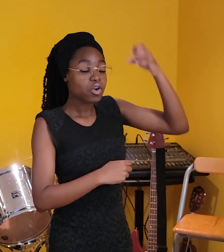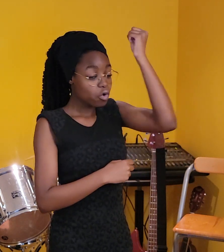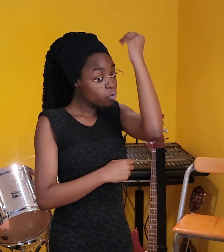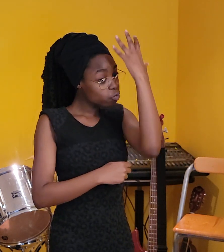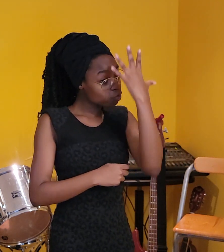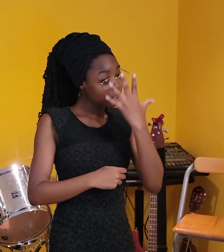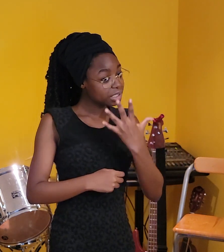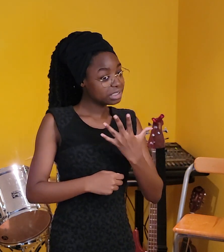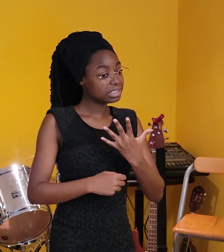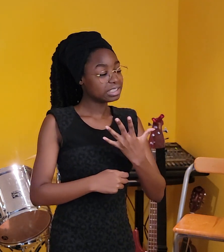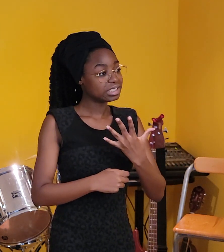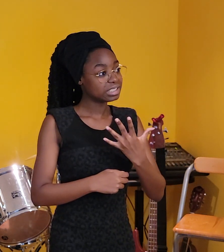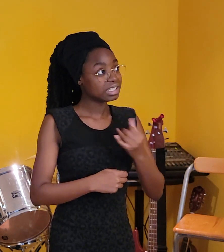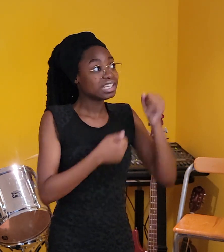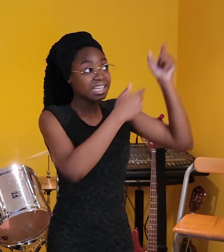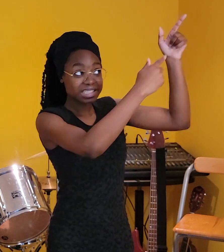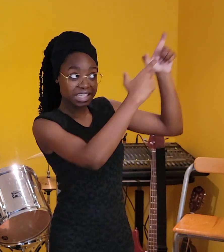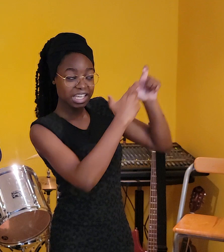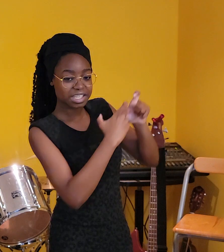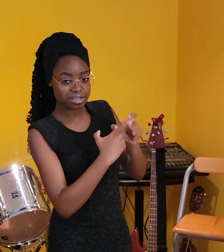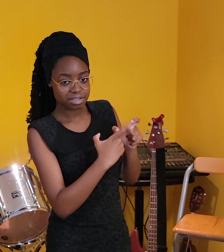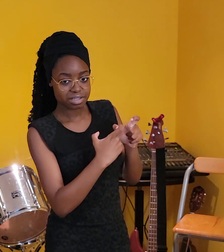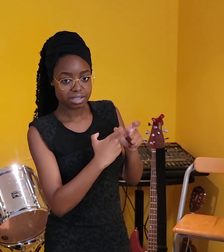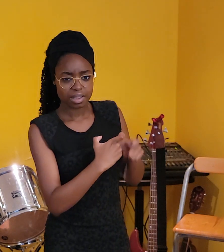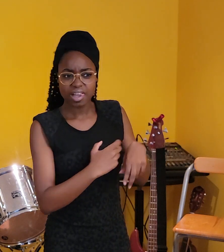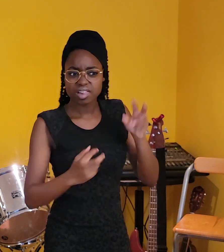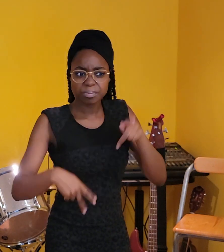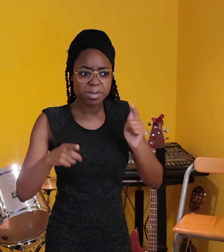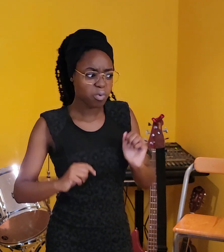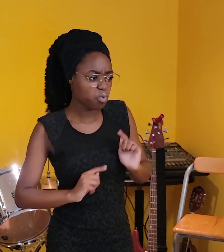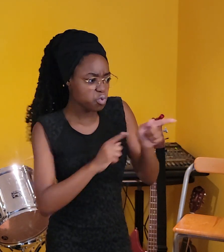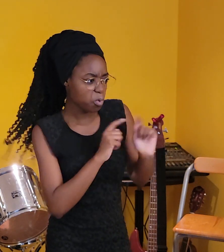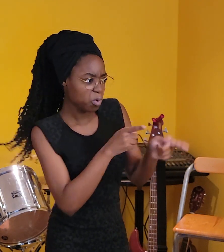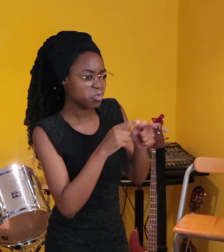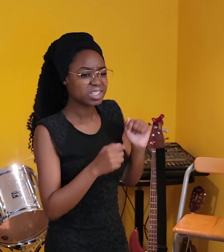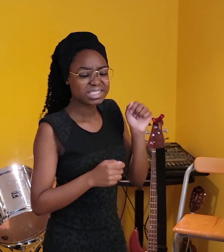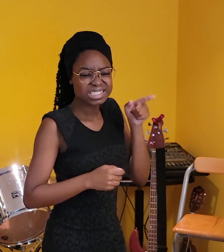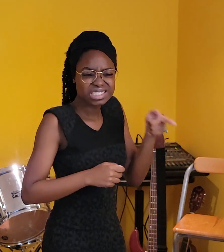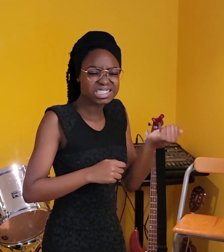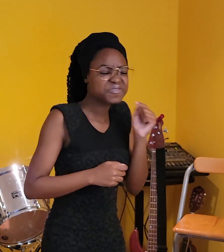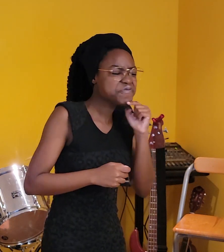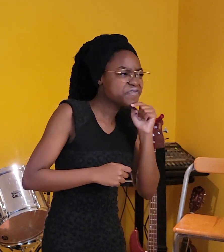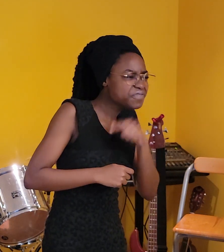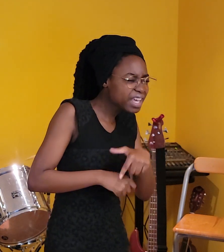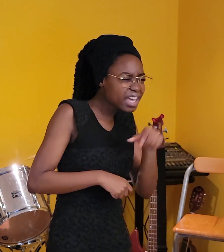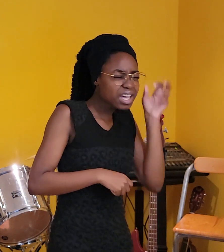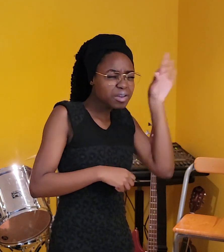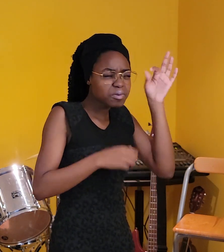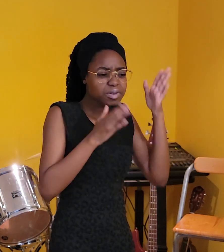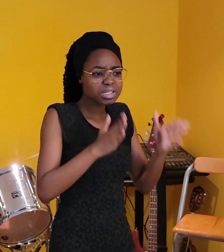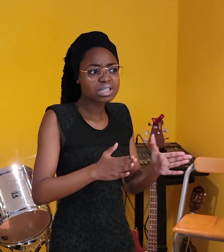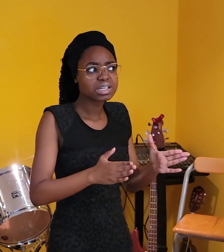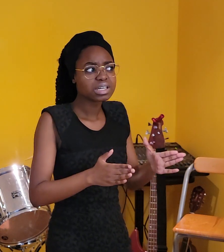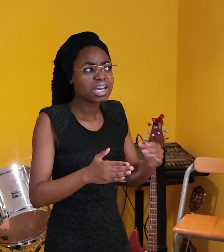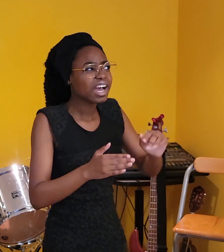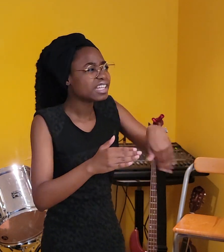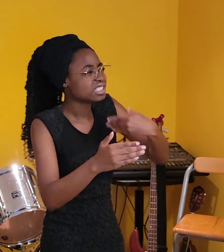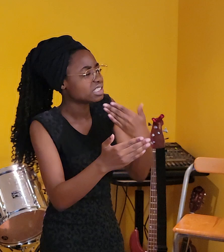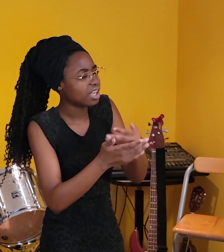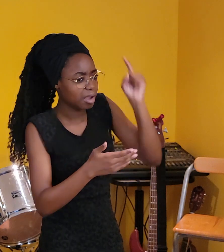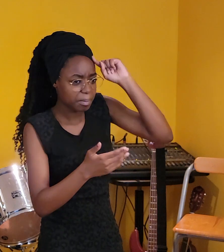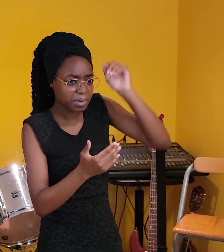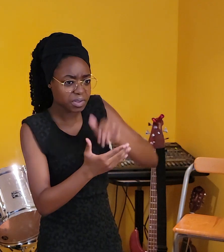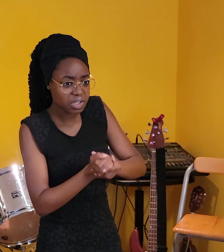is. So these, you know, people flock to this charis probra, fully believing that God is a genie